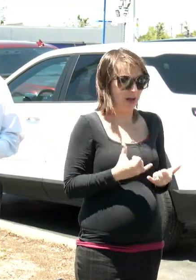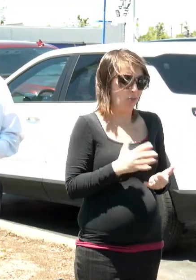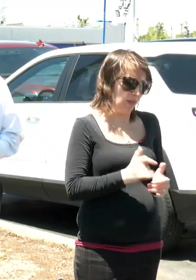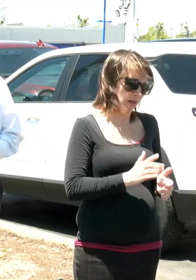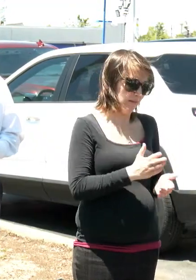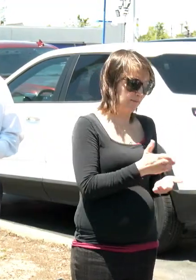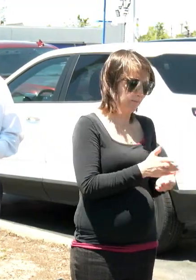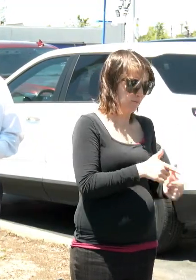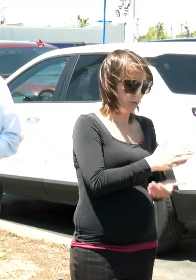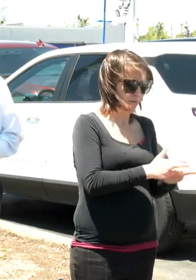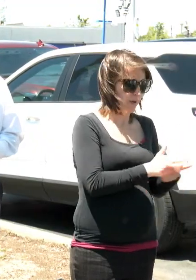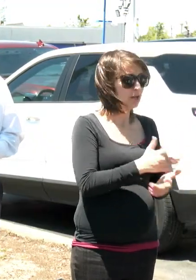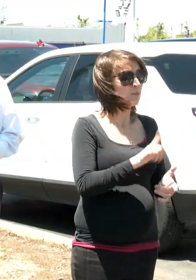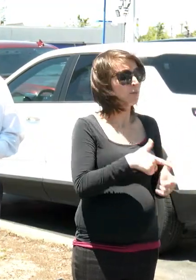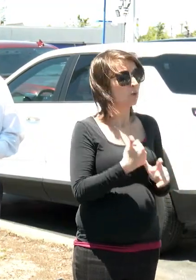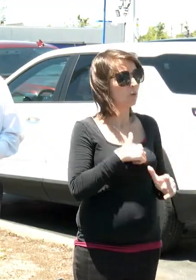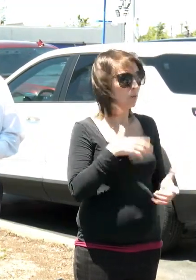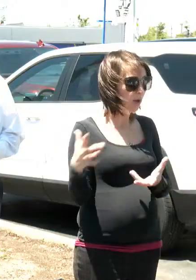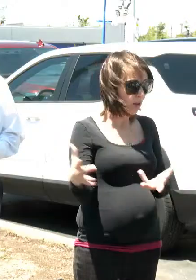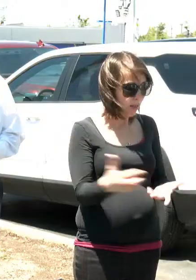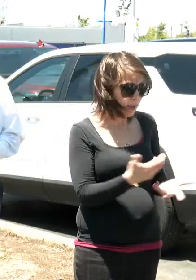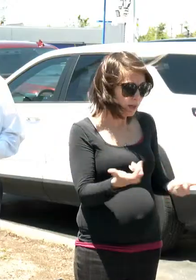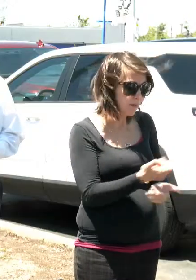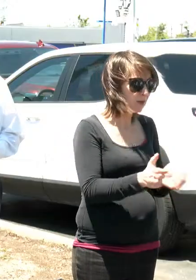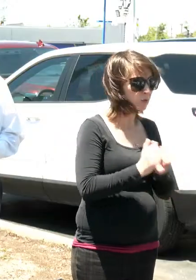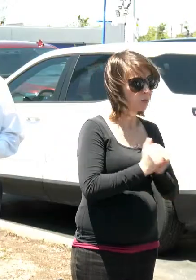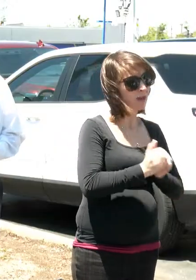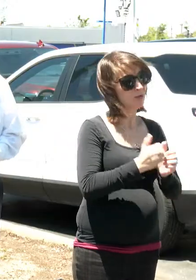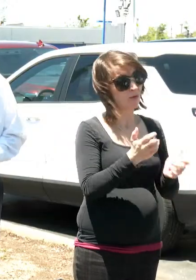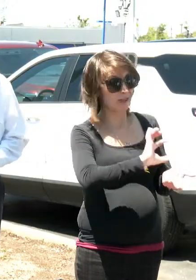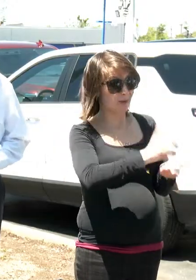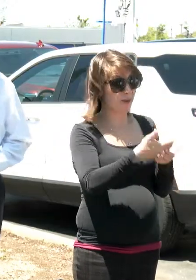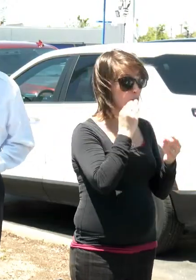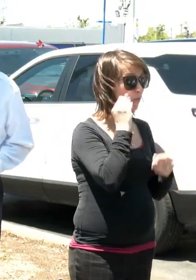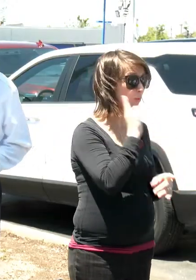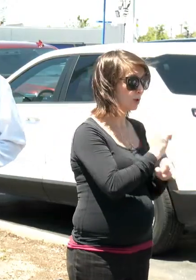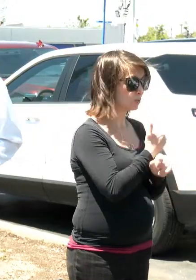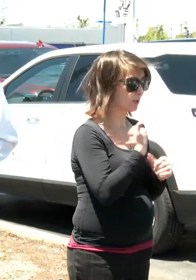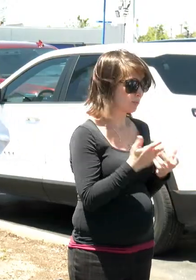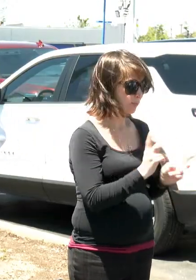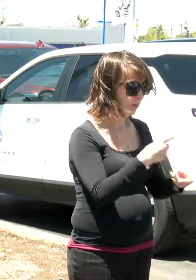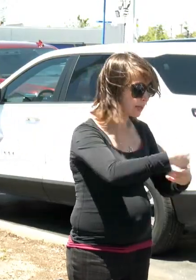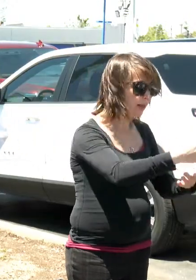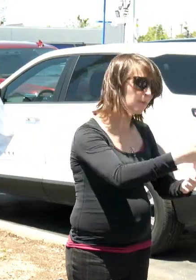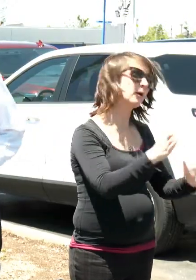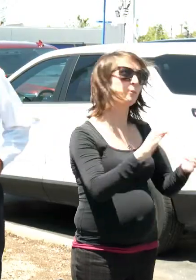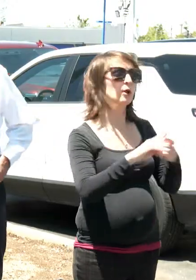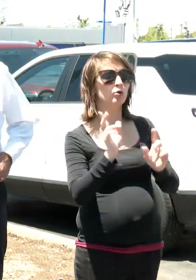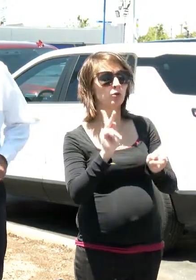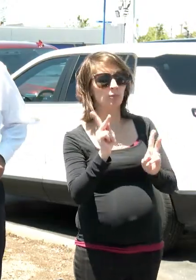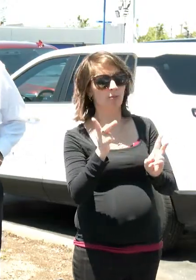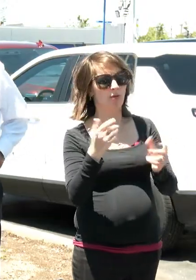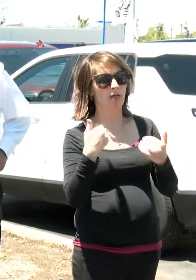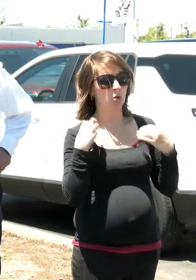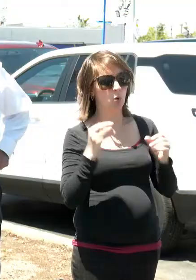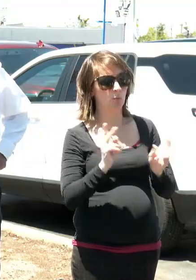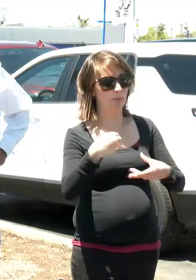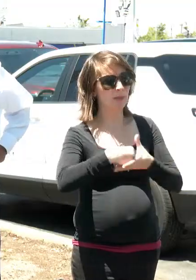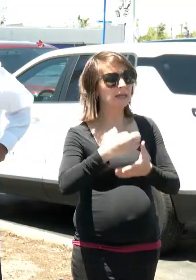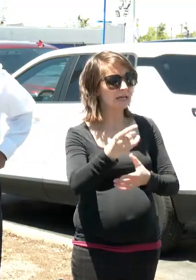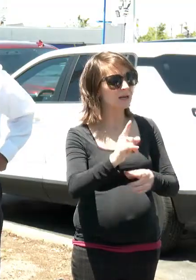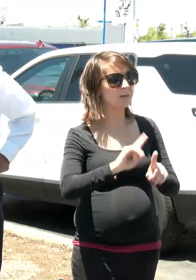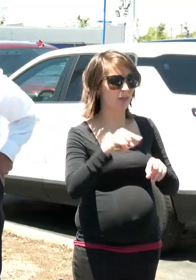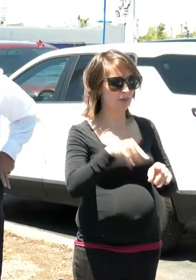pull those together, the number of homes that are occupied versus unoccupied, we will be sharing that with the public. It's important we get this right. It